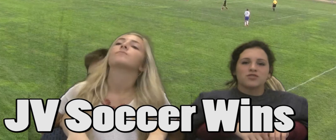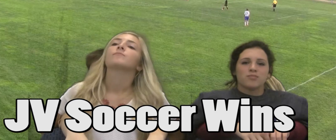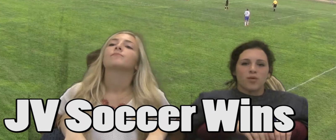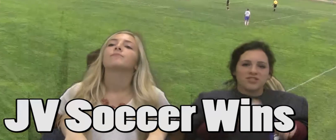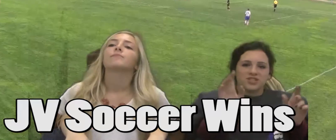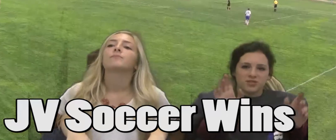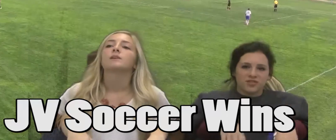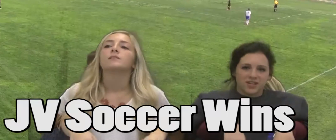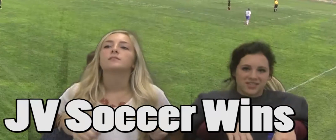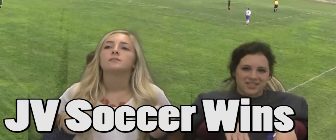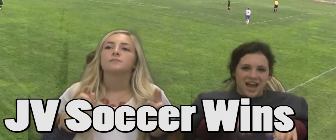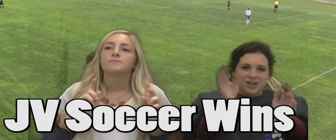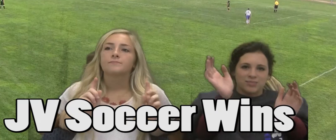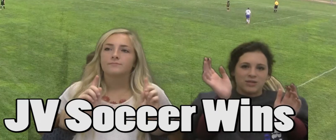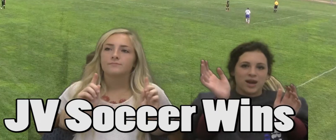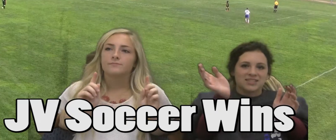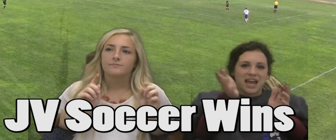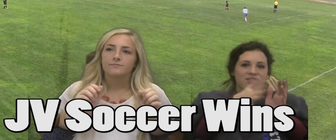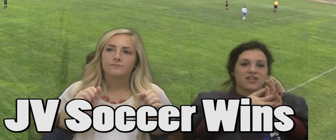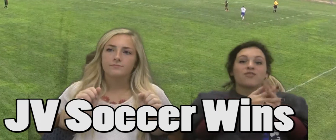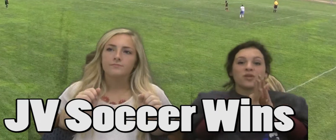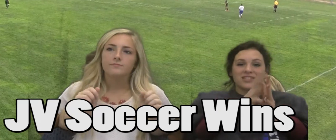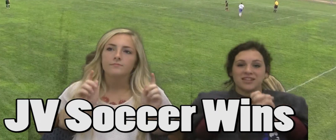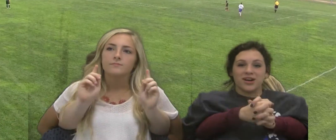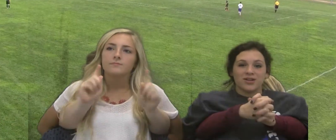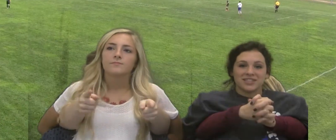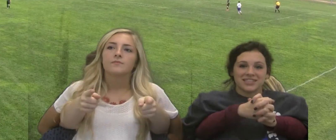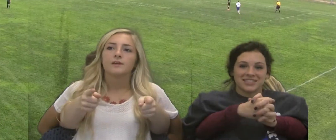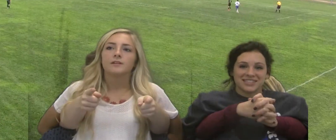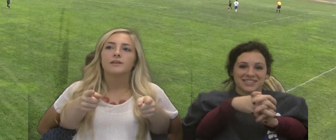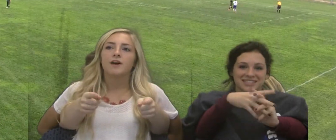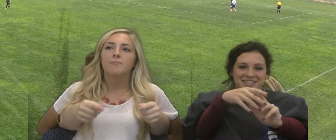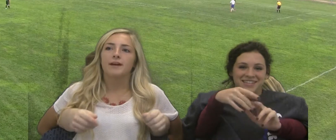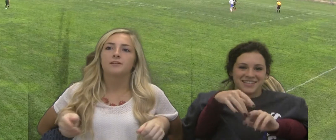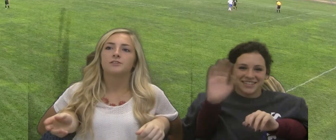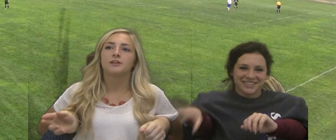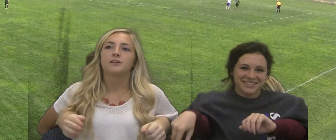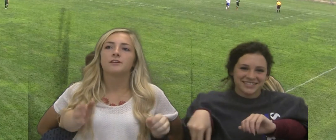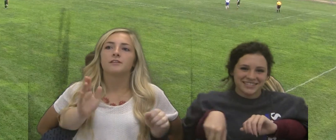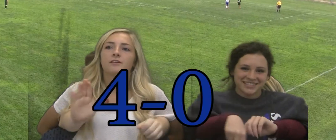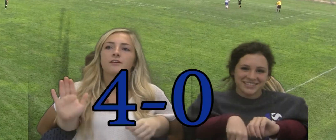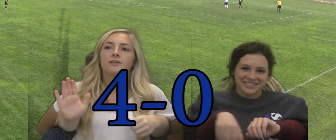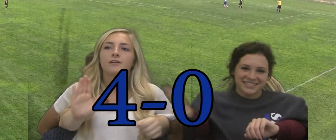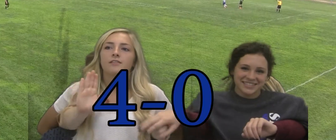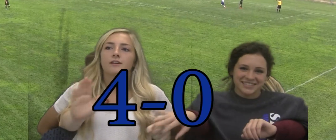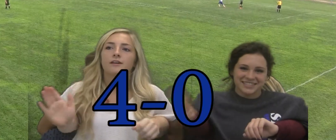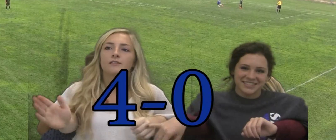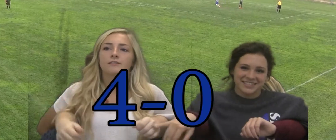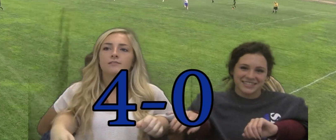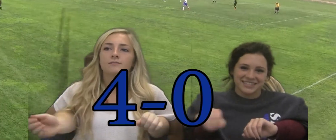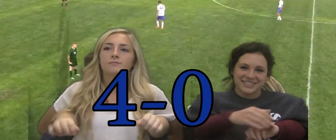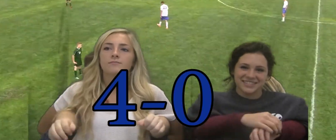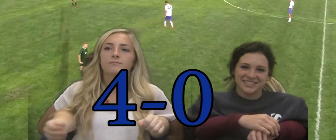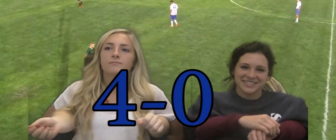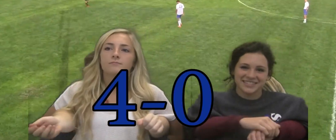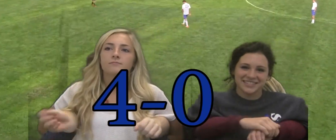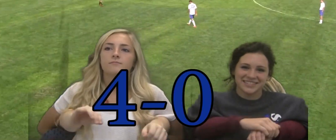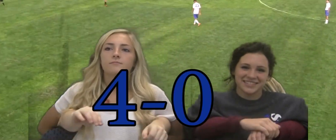Sparta High School Boys Junior Varsity Soccer beat West Catholic 4-0. Levi Pant turned in the